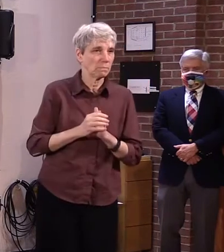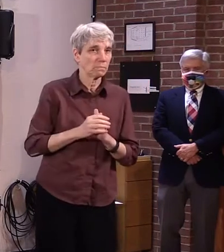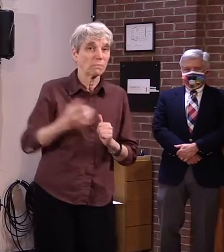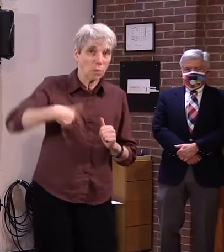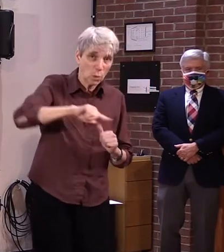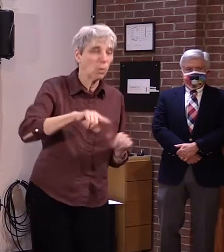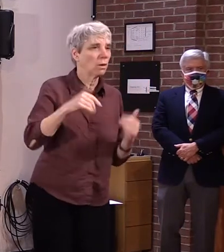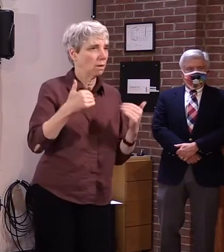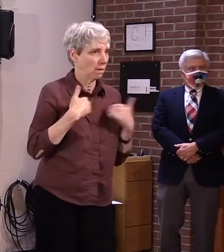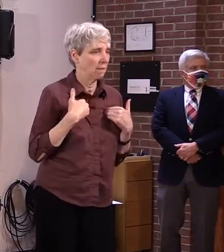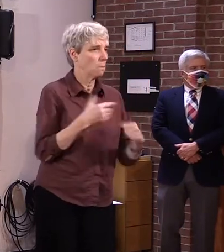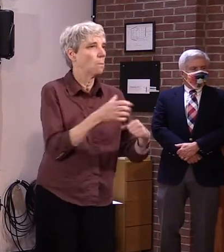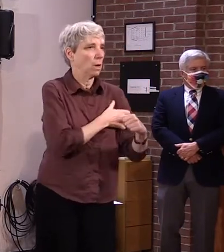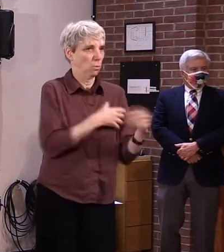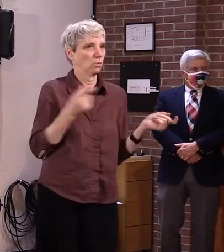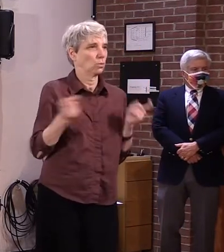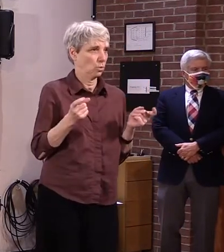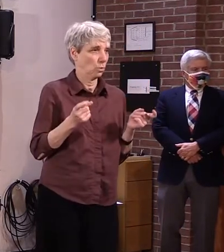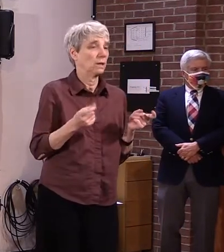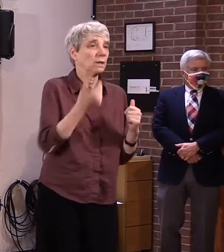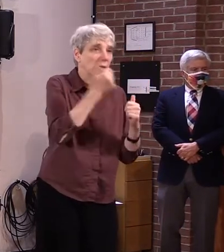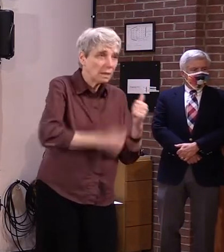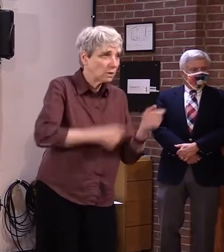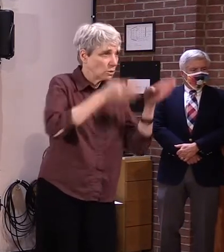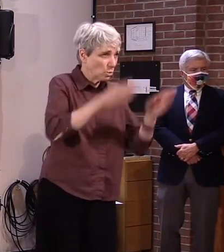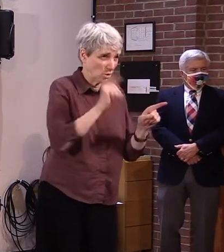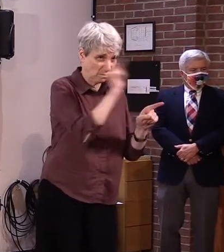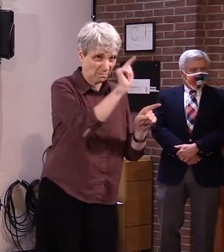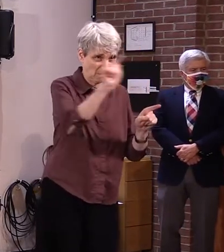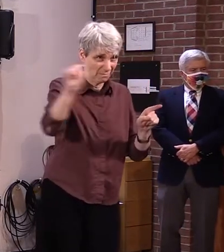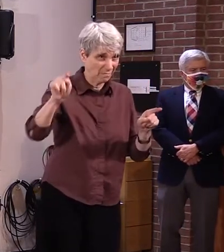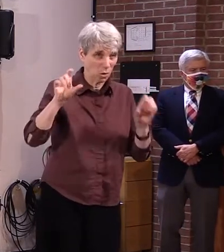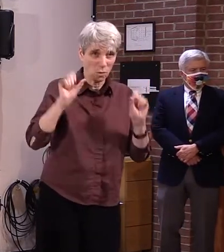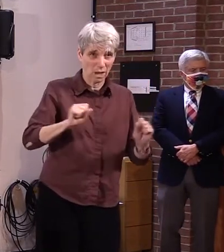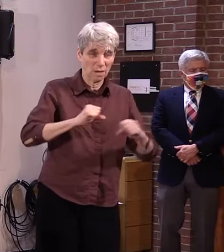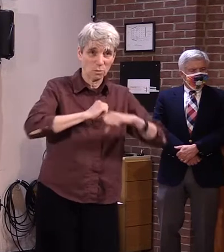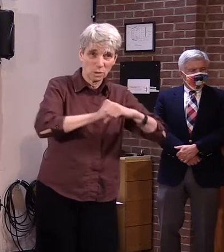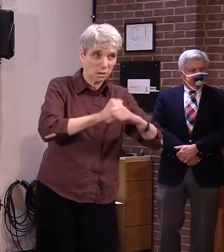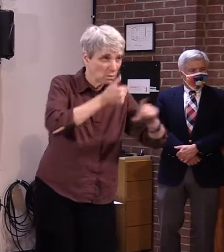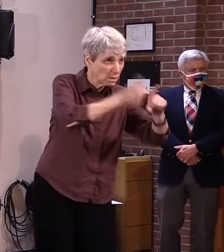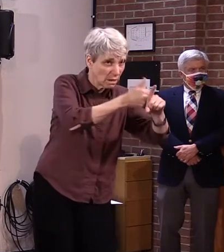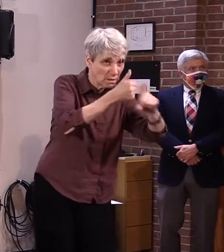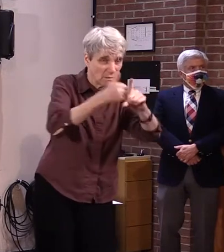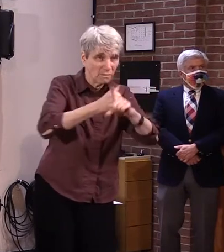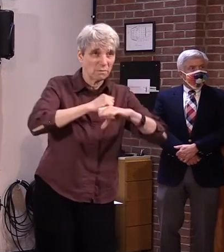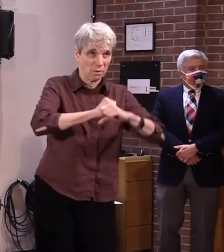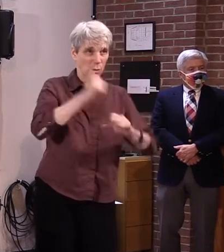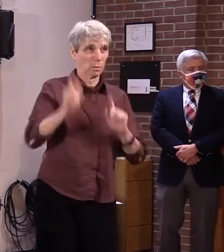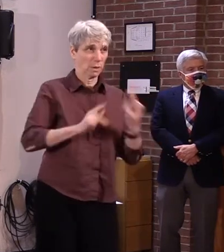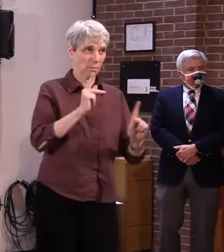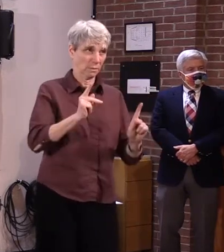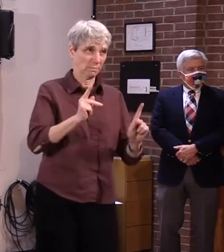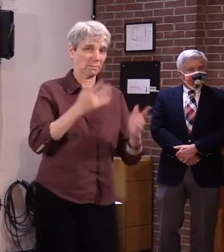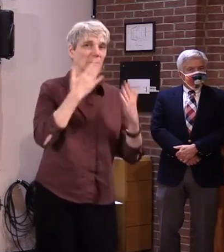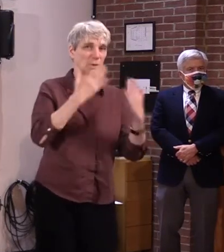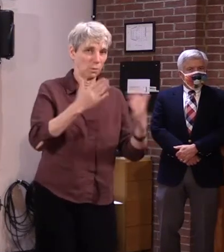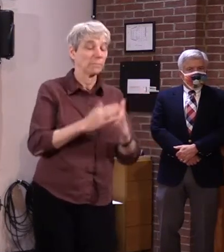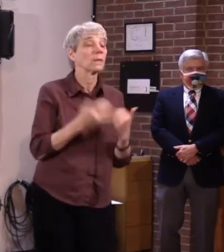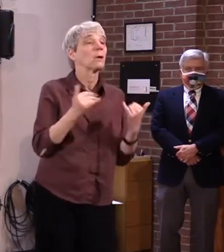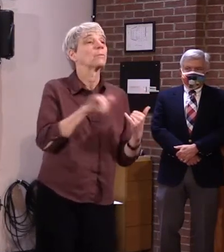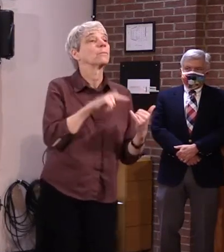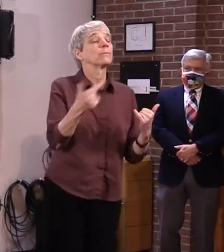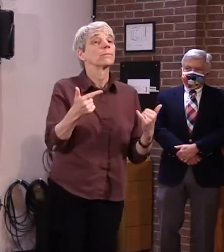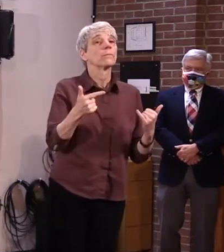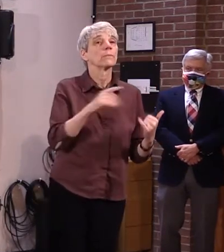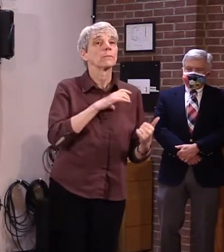hands, and it's up to each of us individually to protect ourselves and others. So with that, I'll now